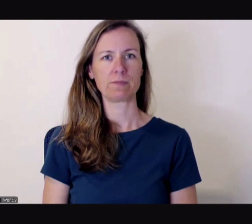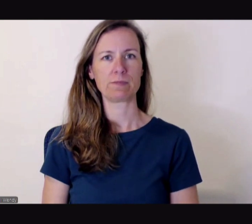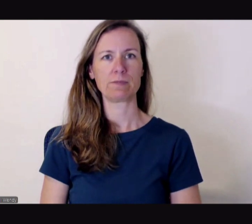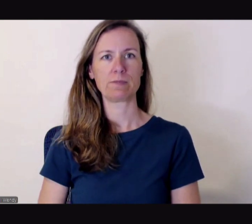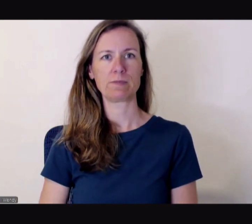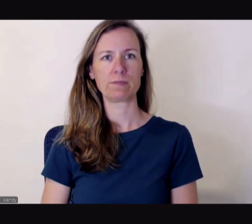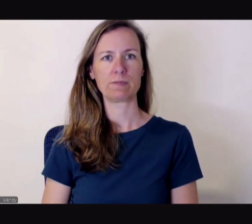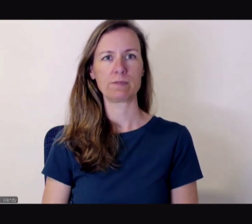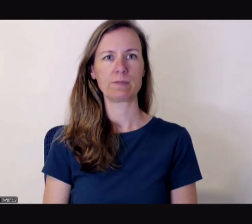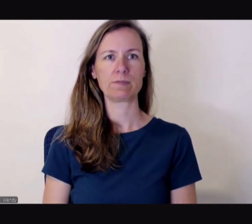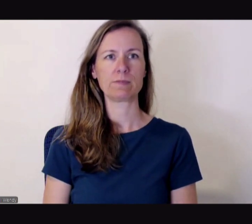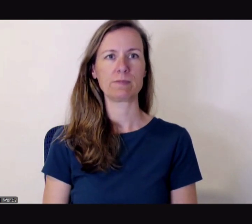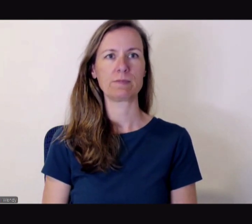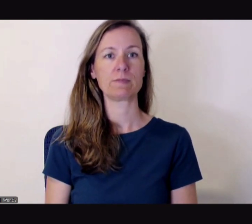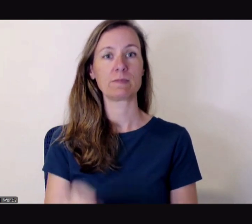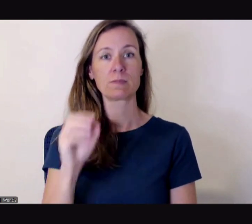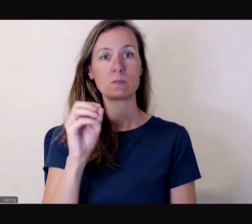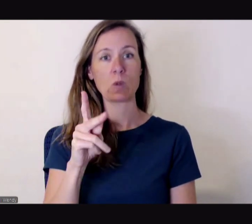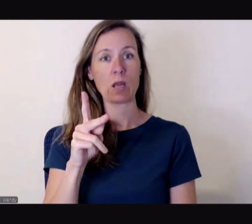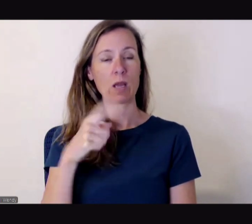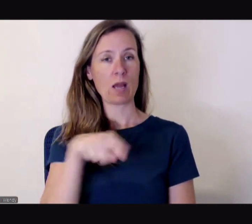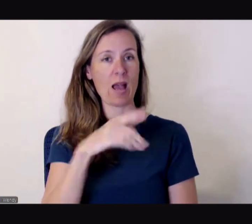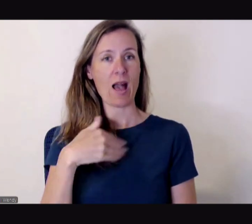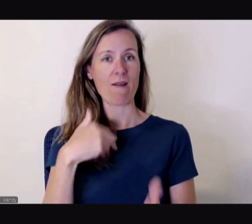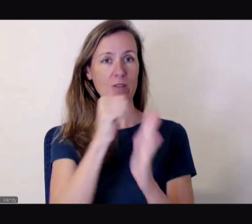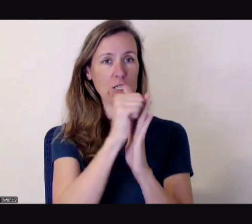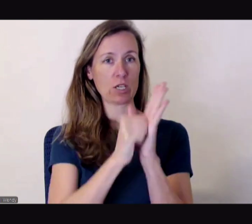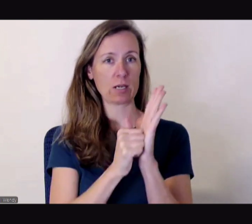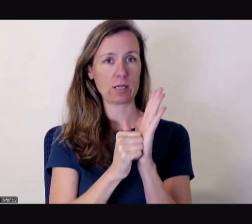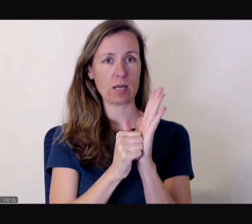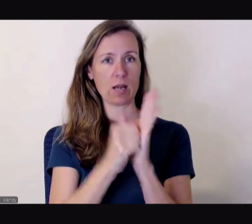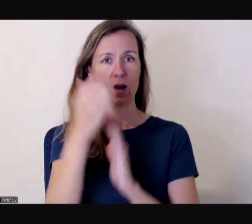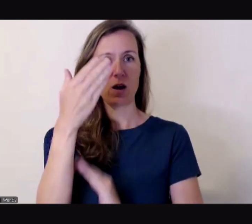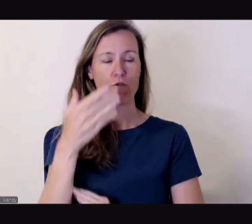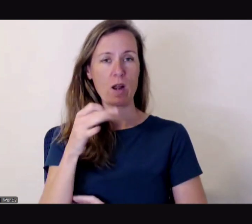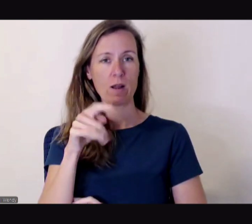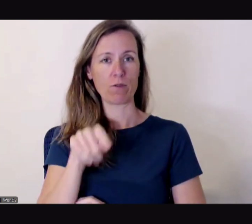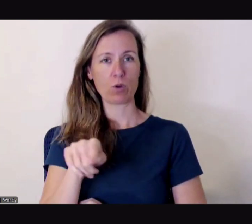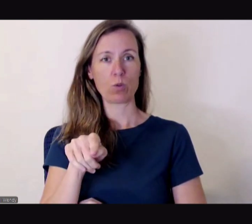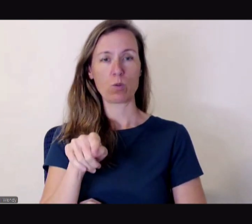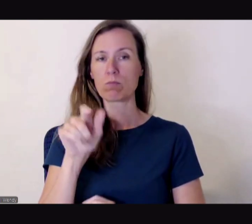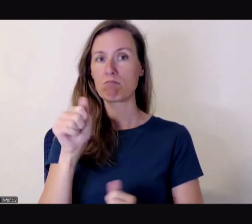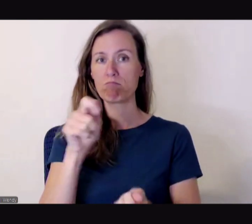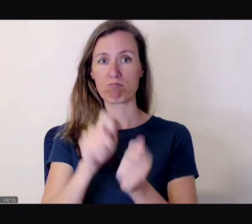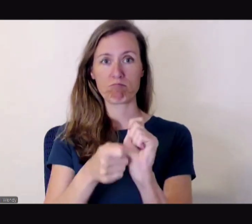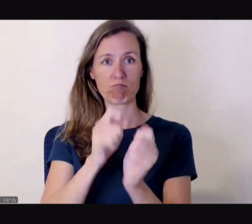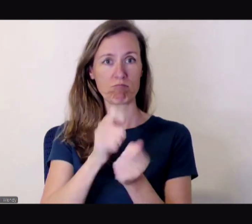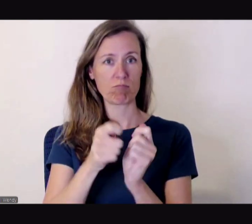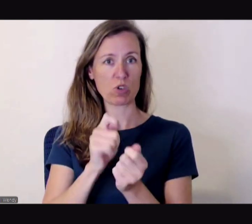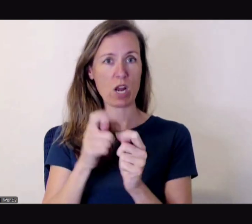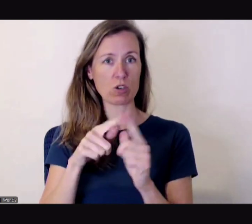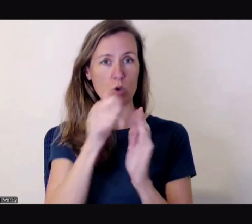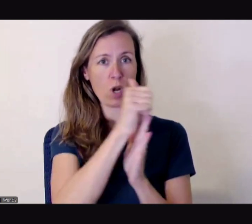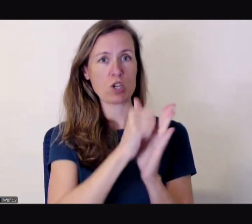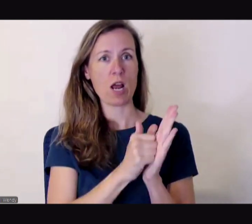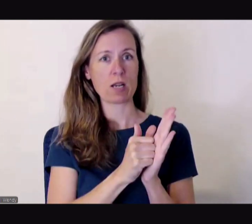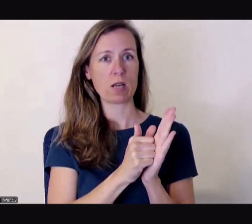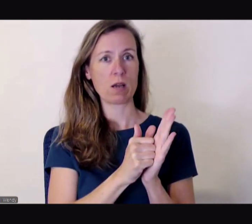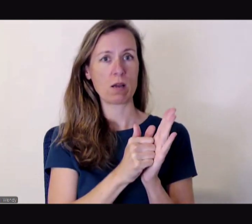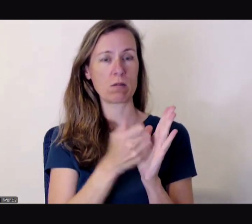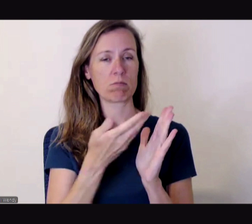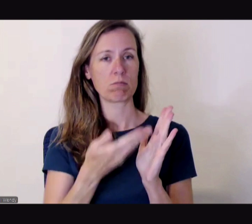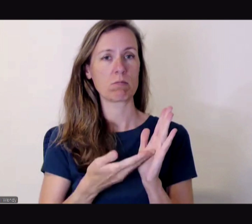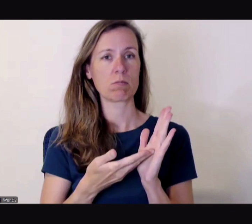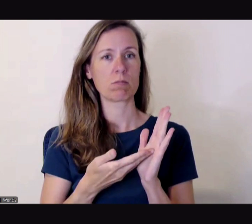All right, just everyone has the agenda in front of you. Are there any changes to the agenda as published?